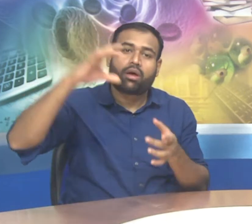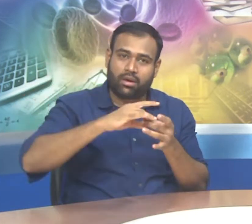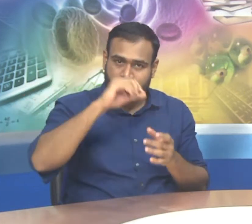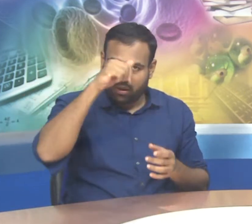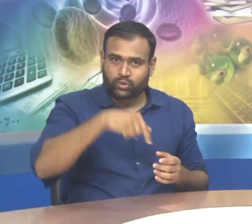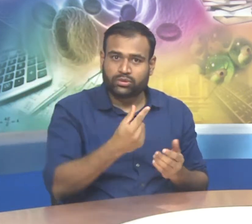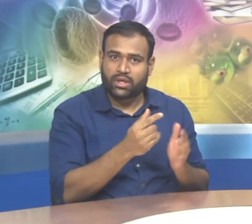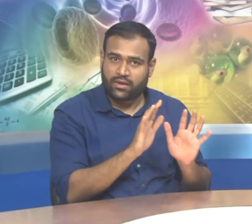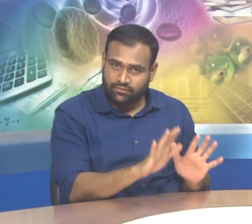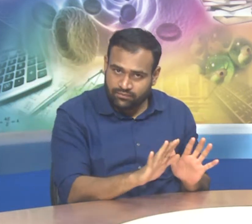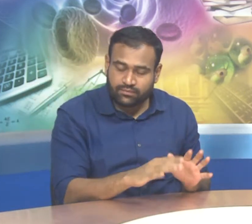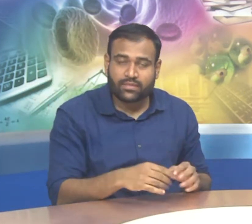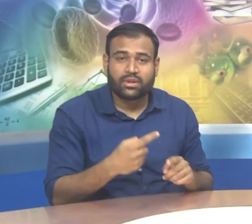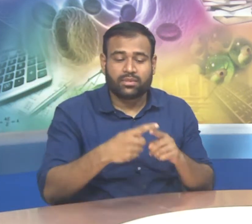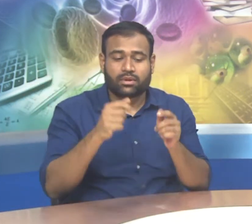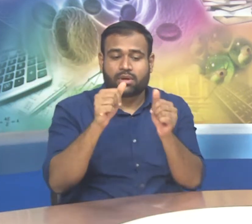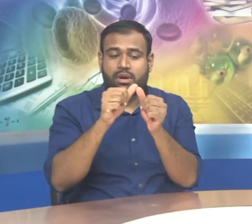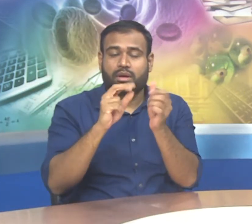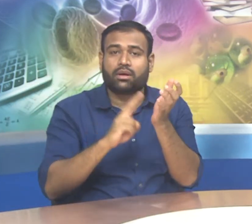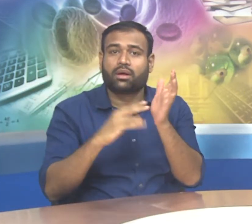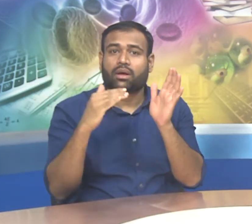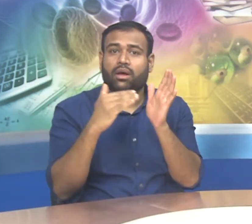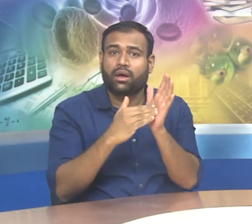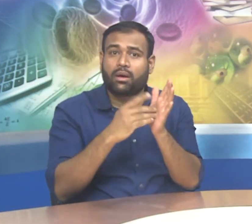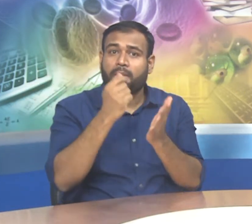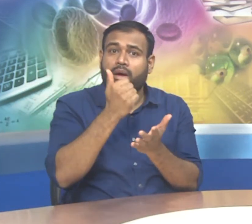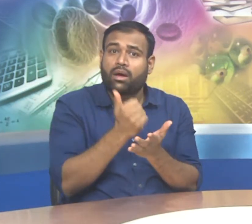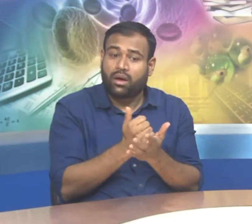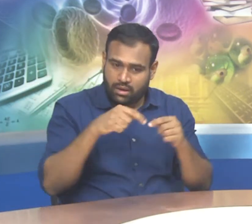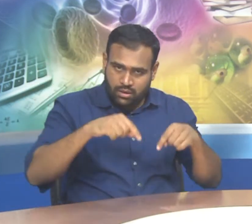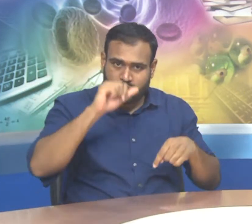and Shanghai Banking Corporation.